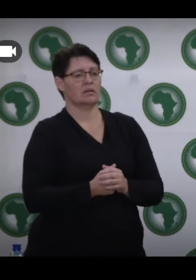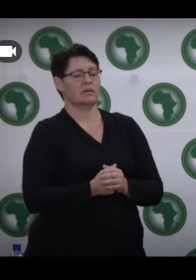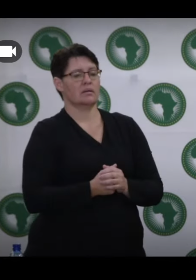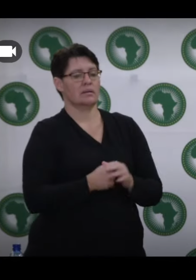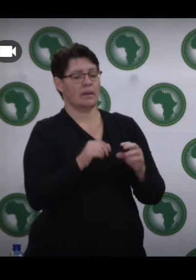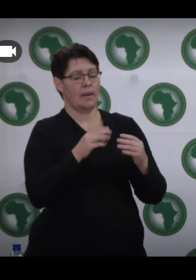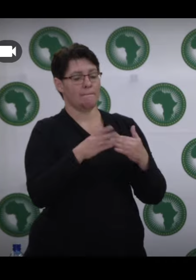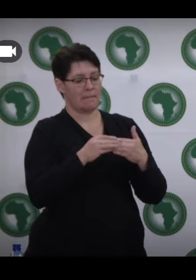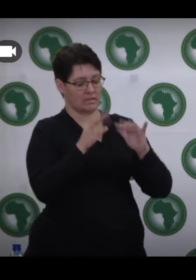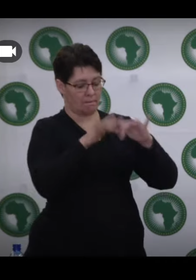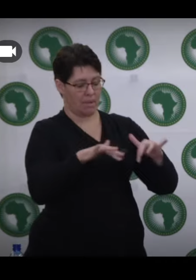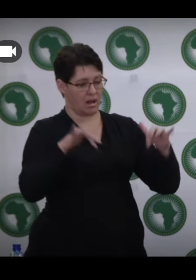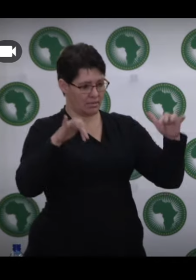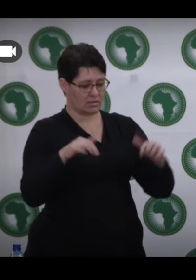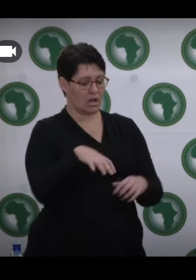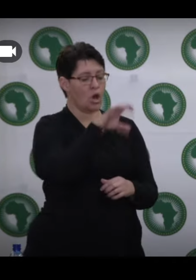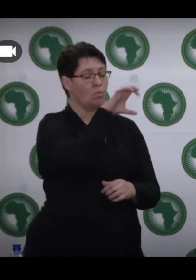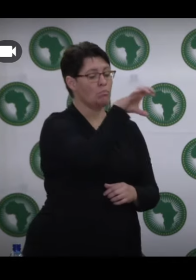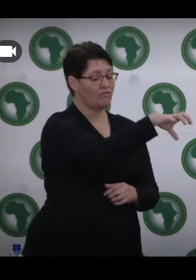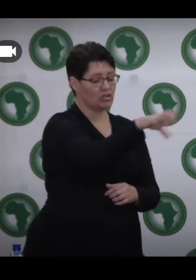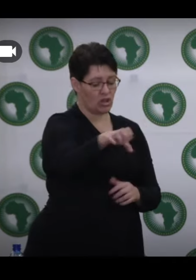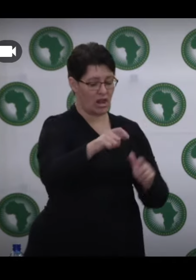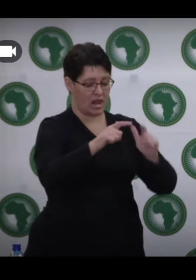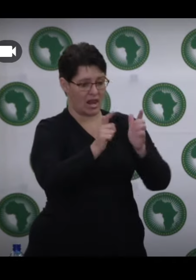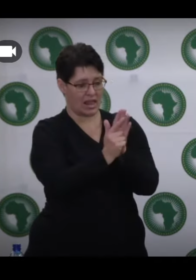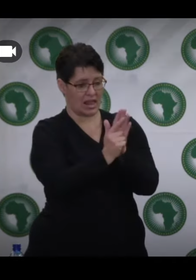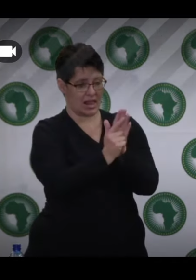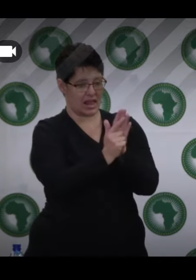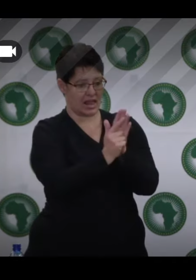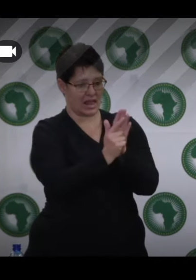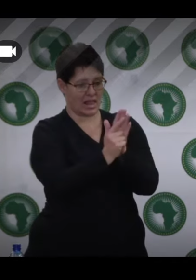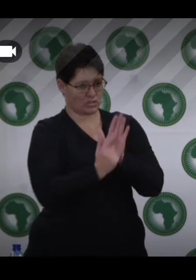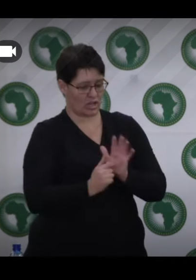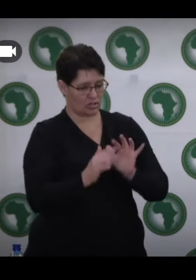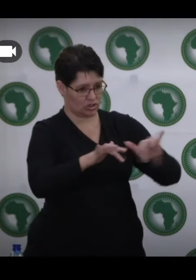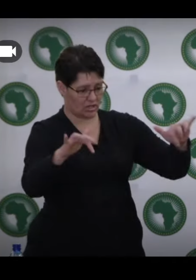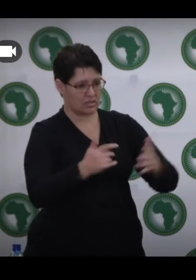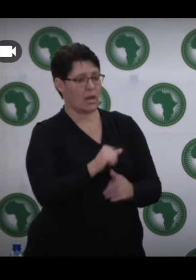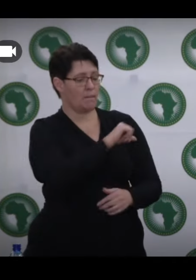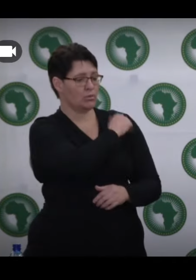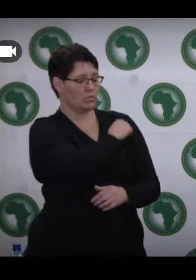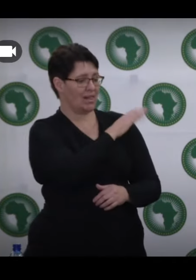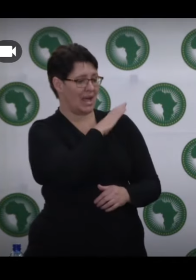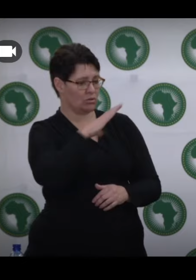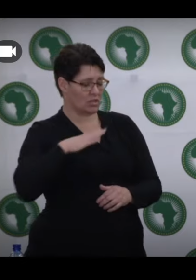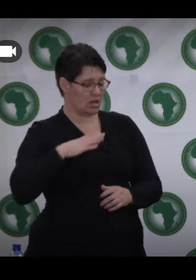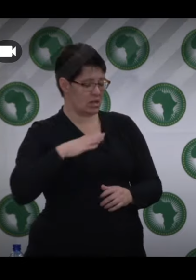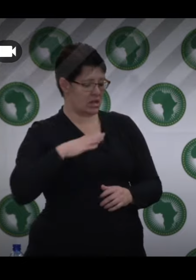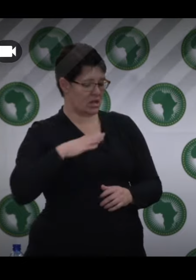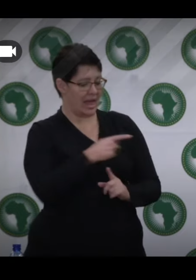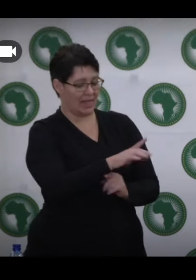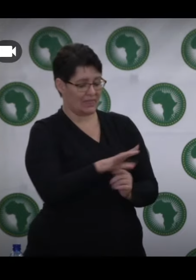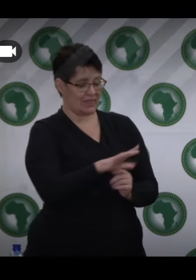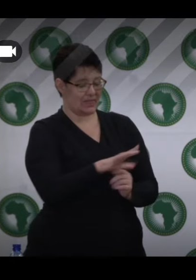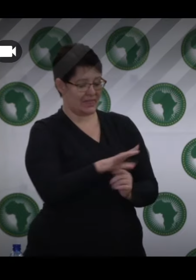Members of Parliament, provincial legislatures, municipal